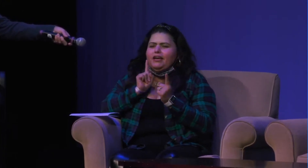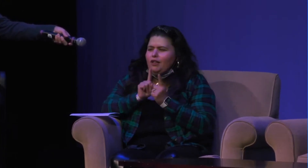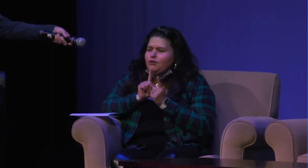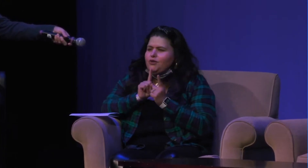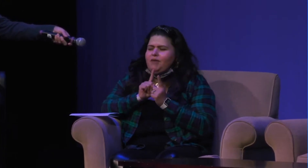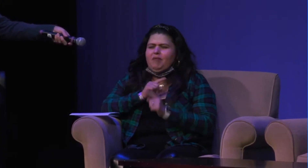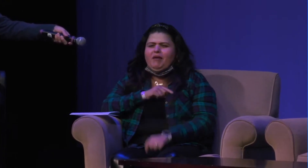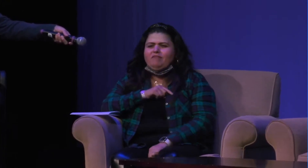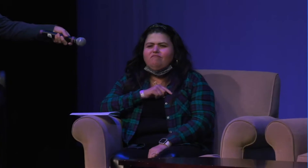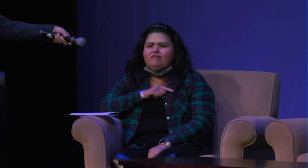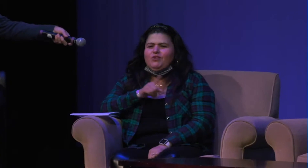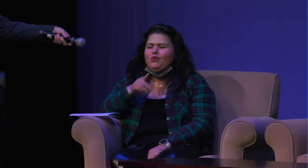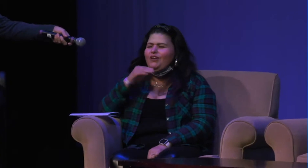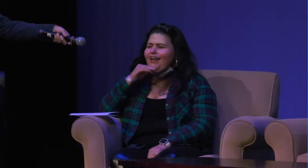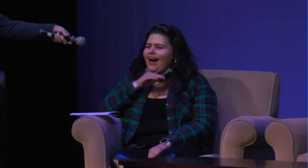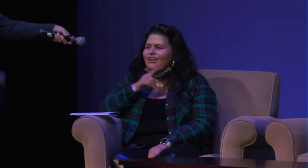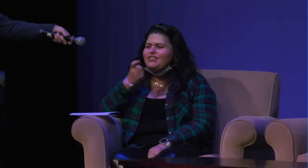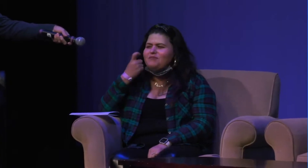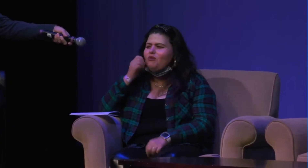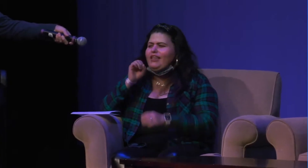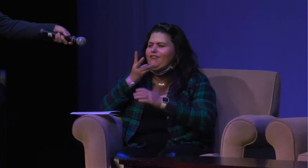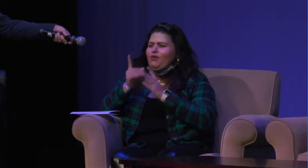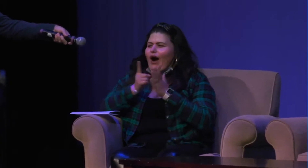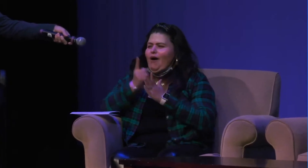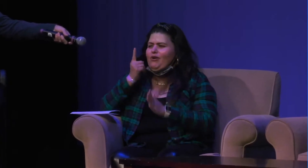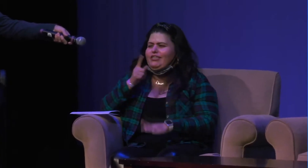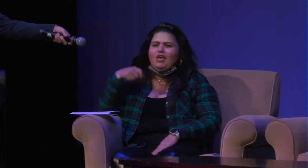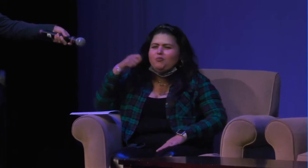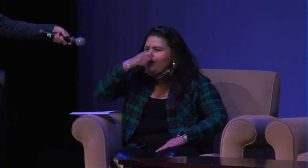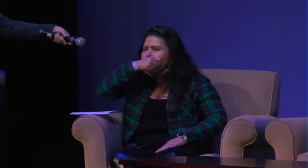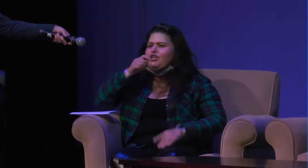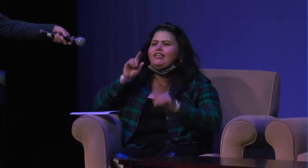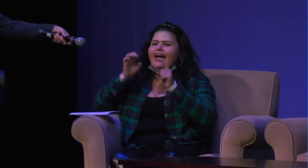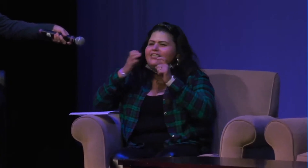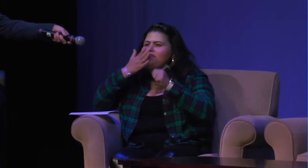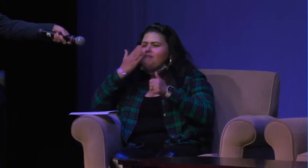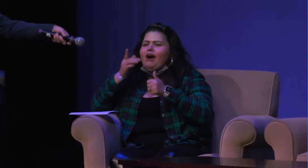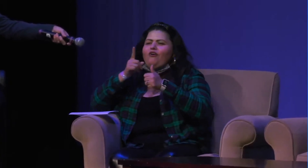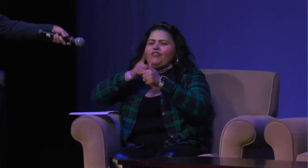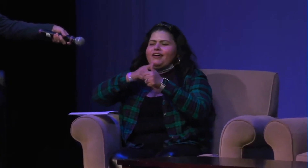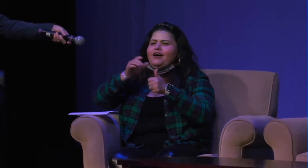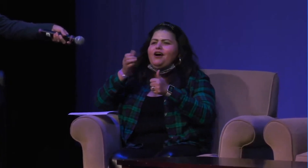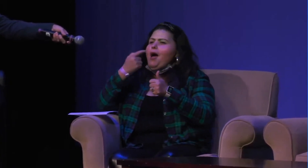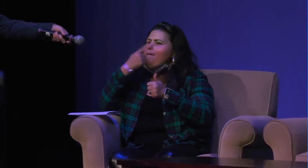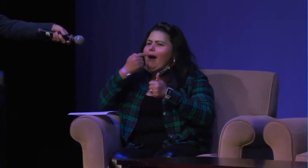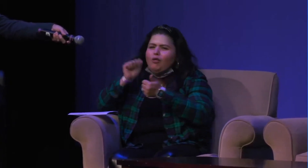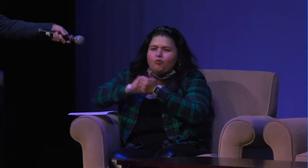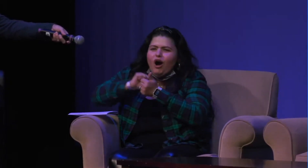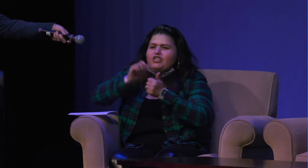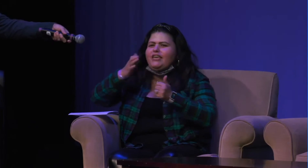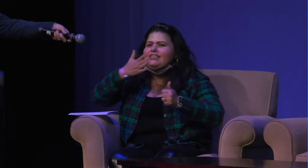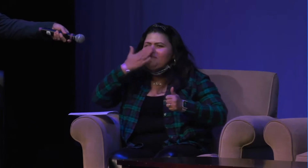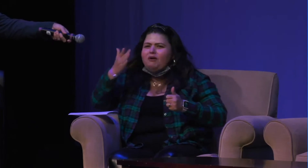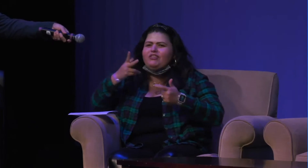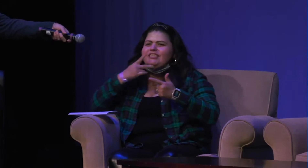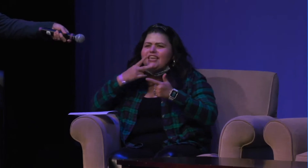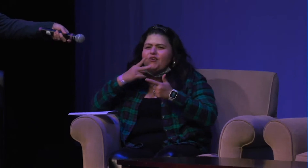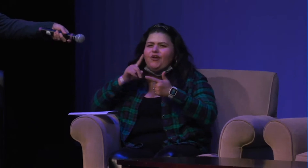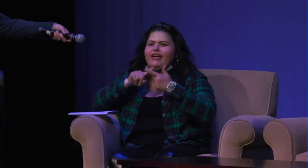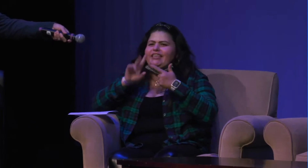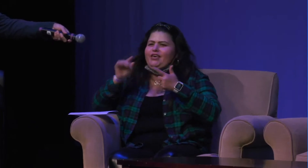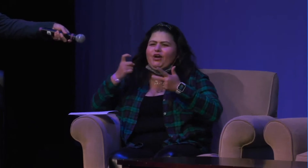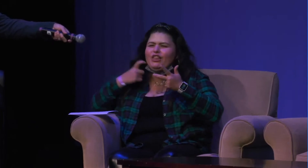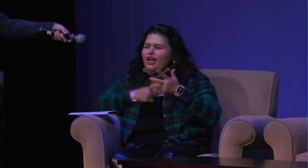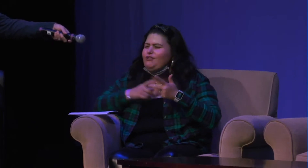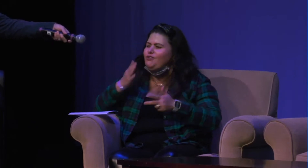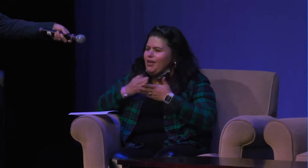I get close to him. I'm like, you lie. You just smoke like a few hours. And you brush your teeth. I can smell the mouthwash. I can smell the